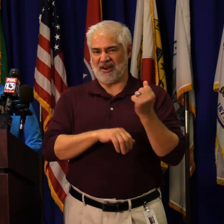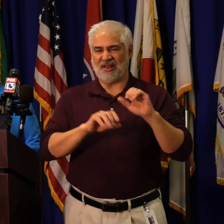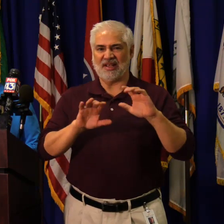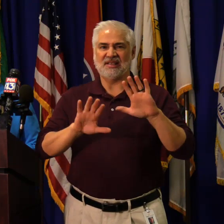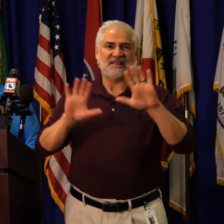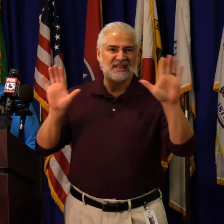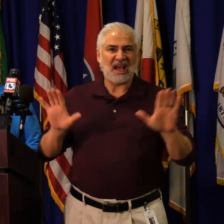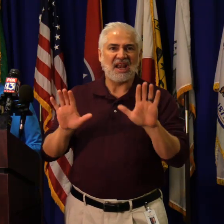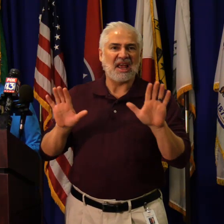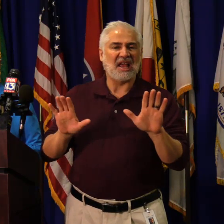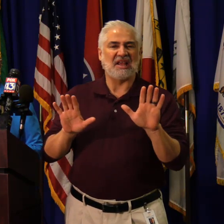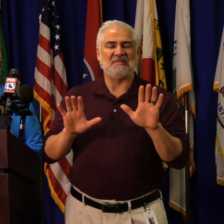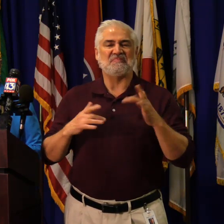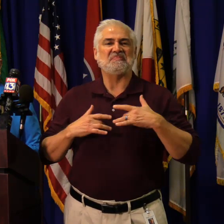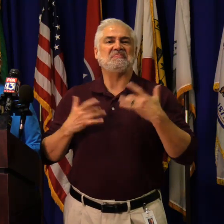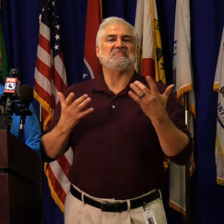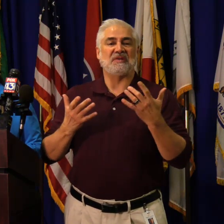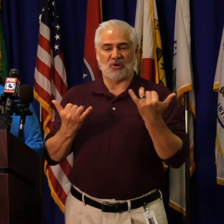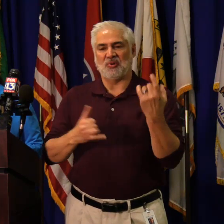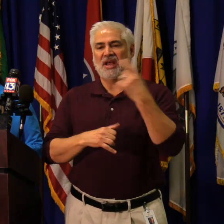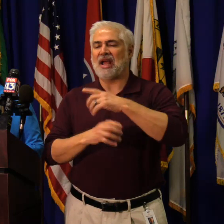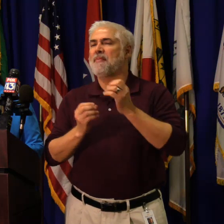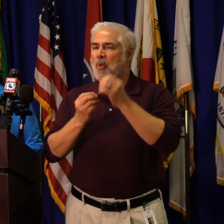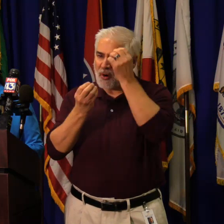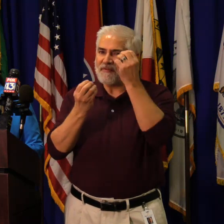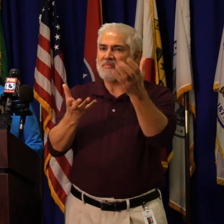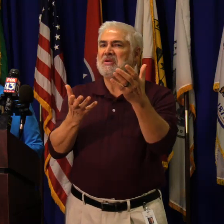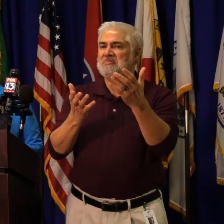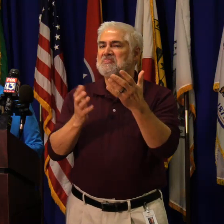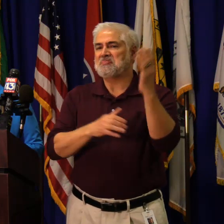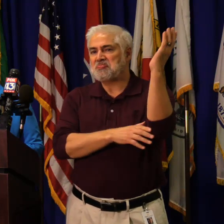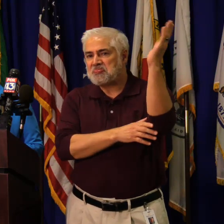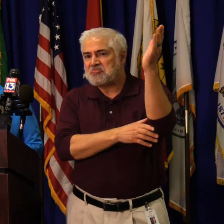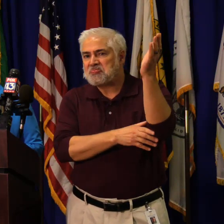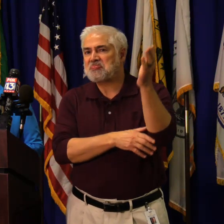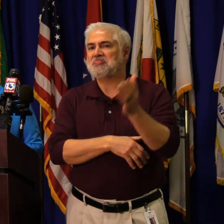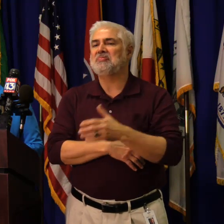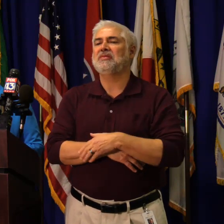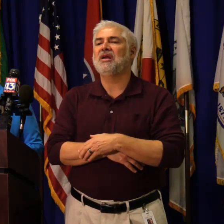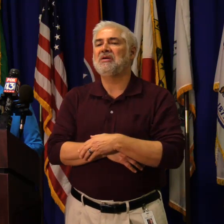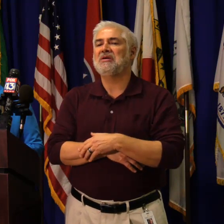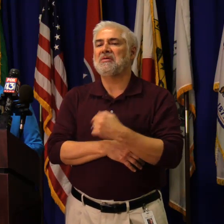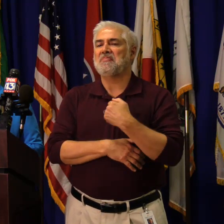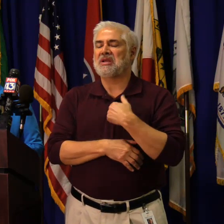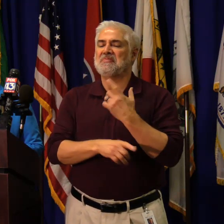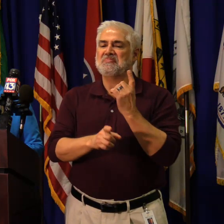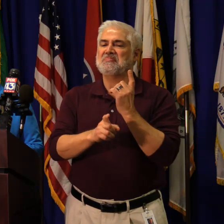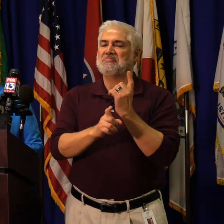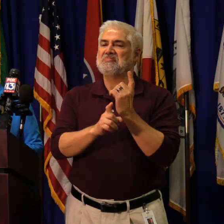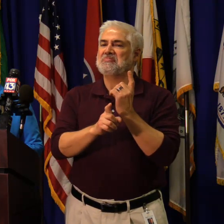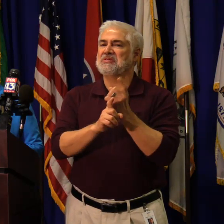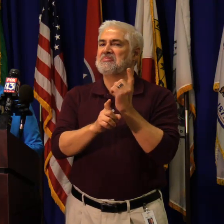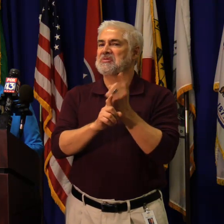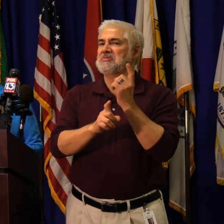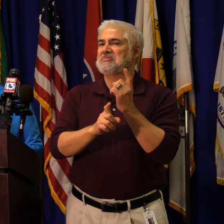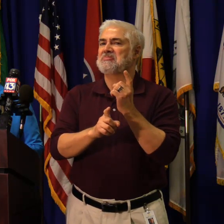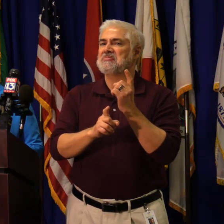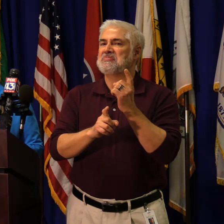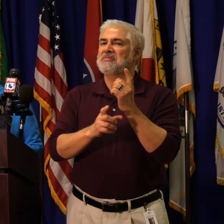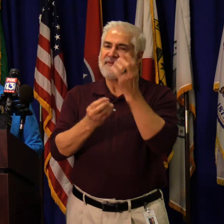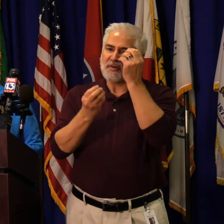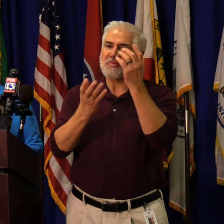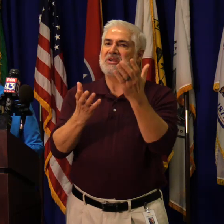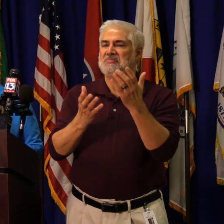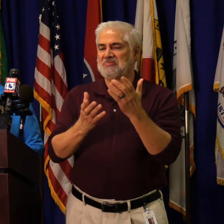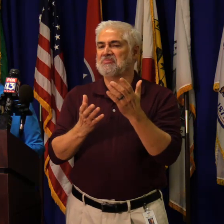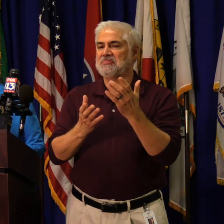Sunday updates, so today we have a little bit more information to present. I will give the typical update that I've been doing at